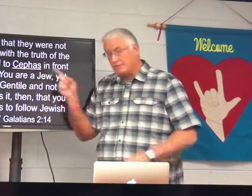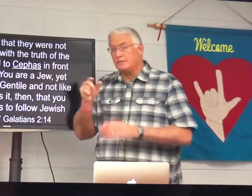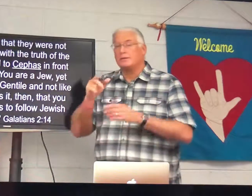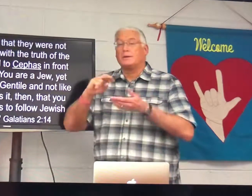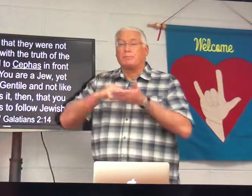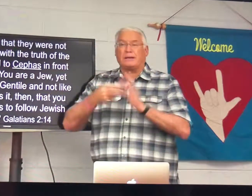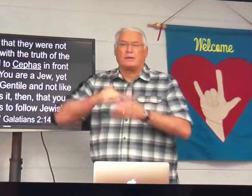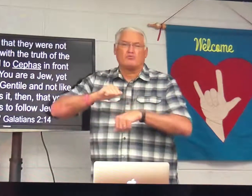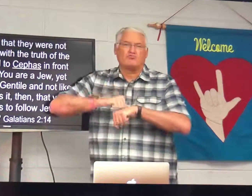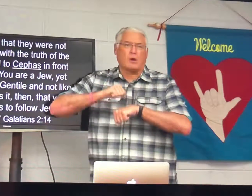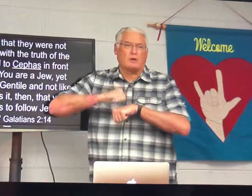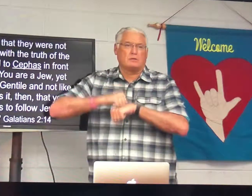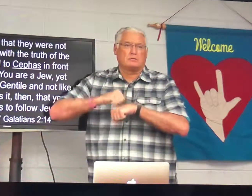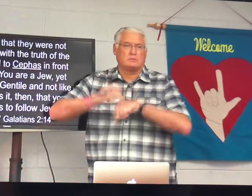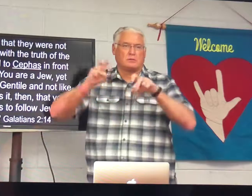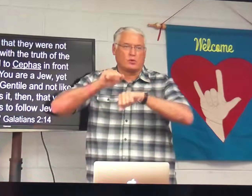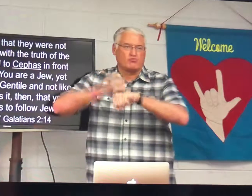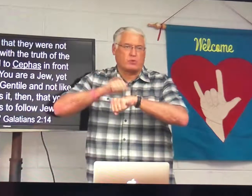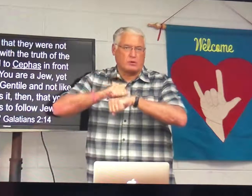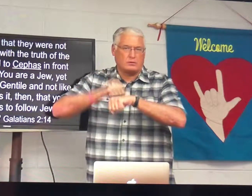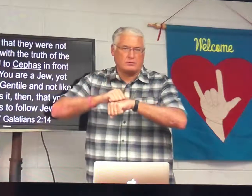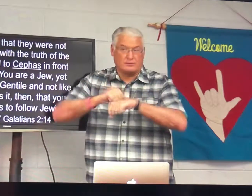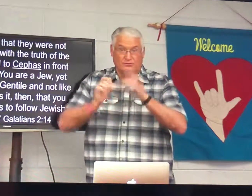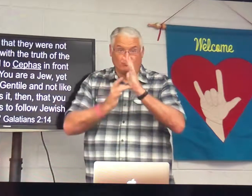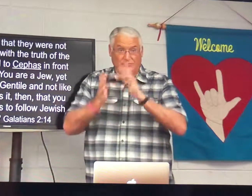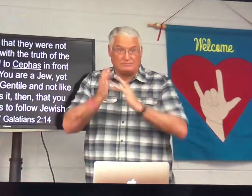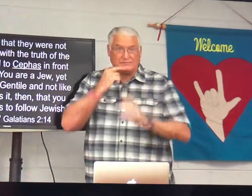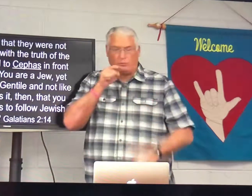the catch. 1 pitch, 1 away.